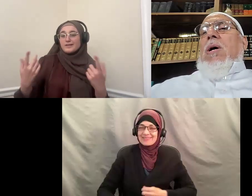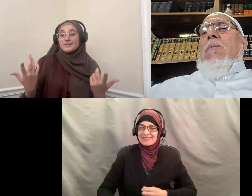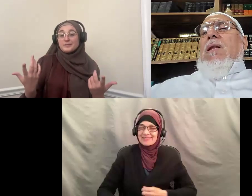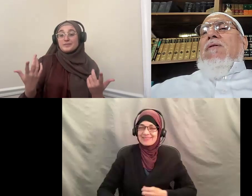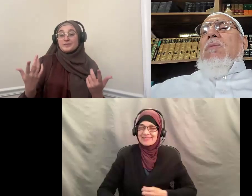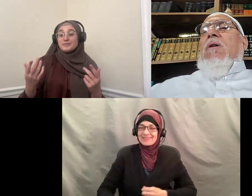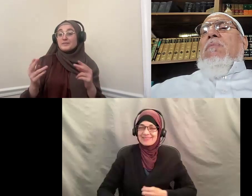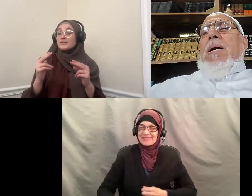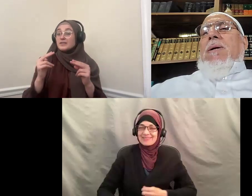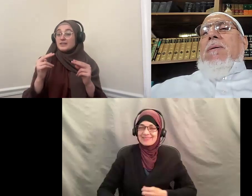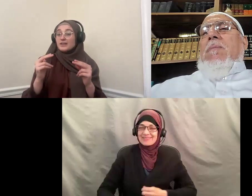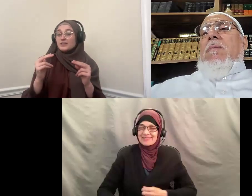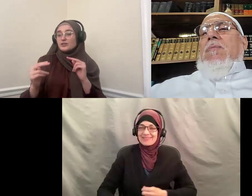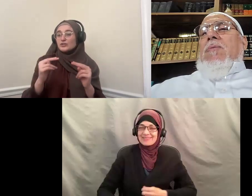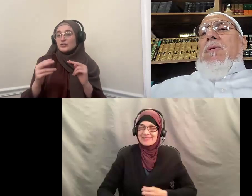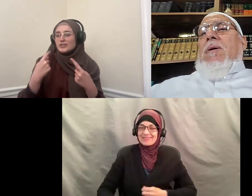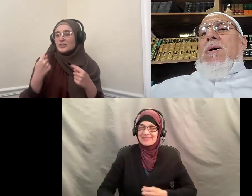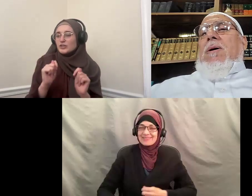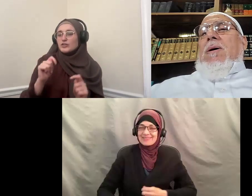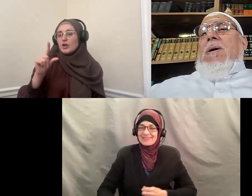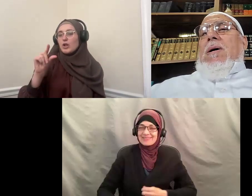sent to him in the form of men.